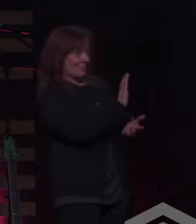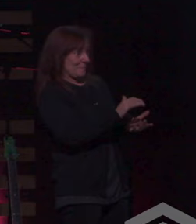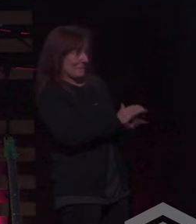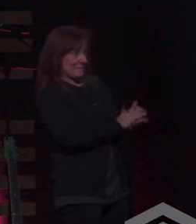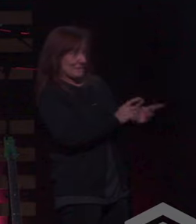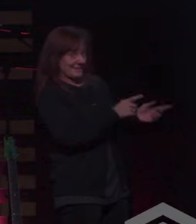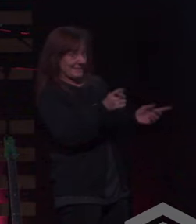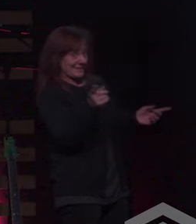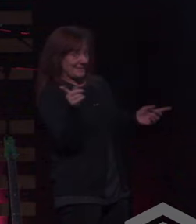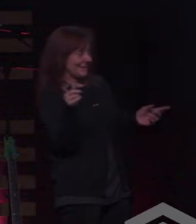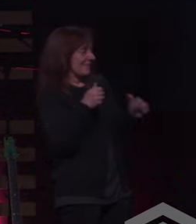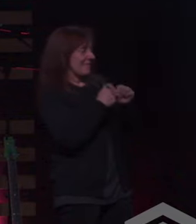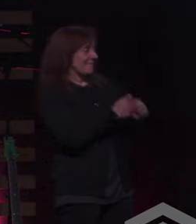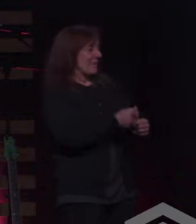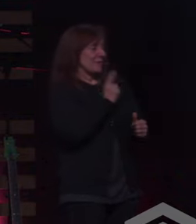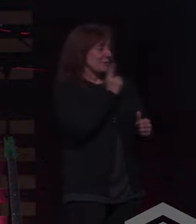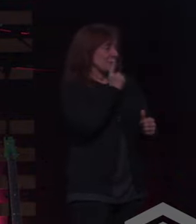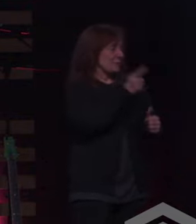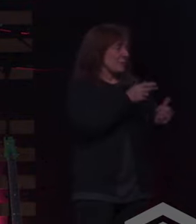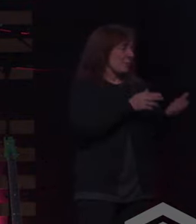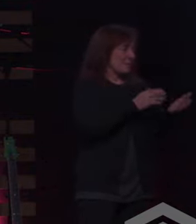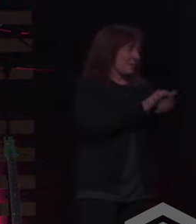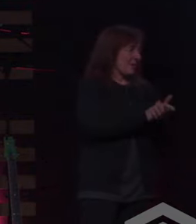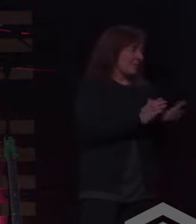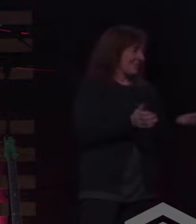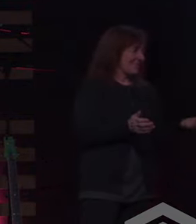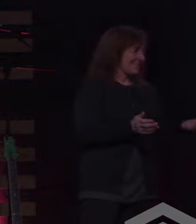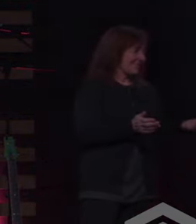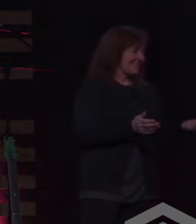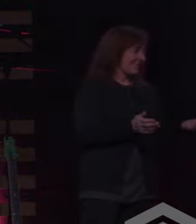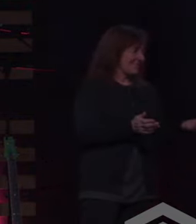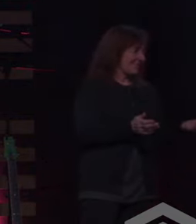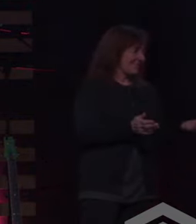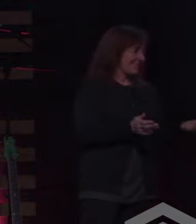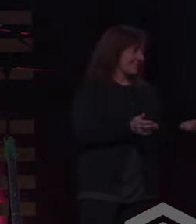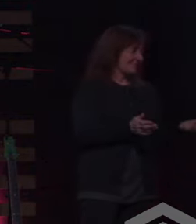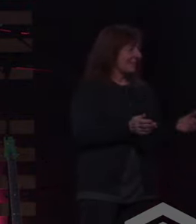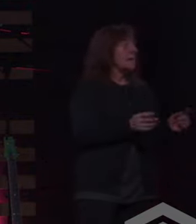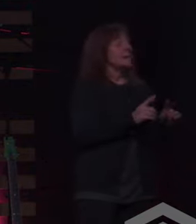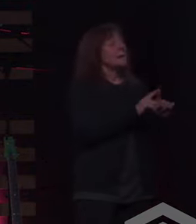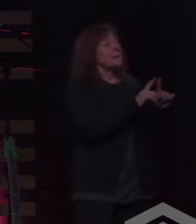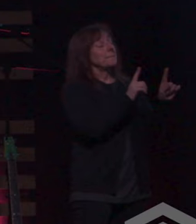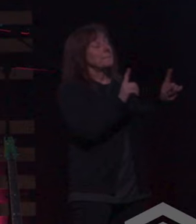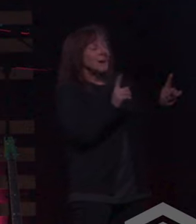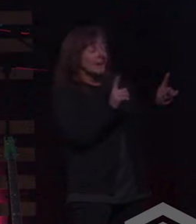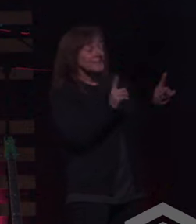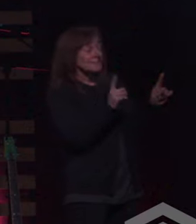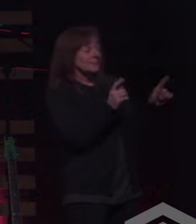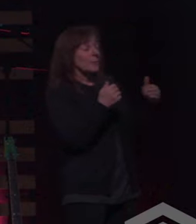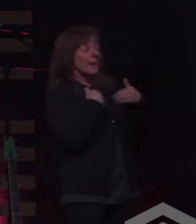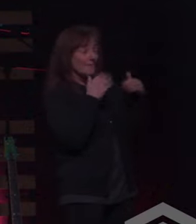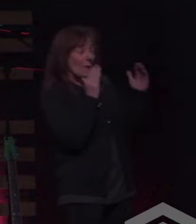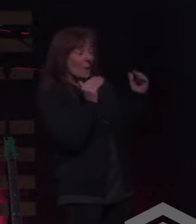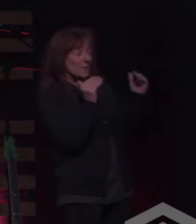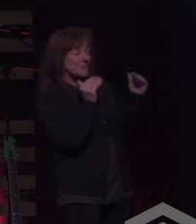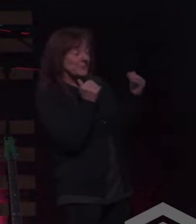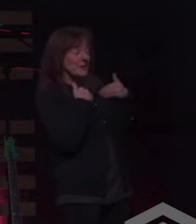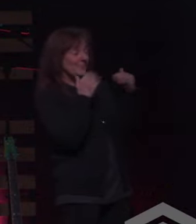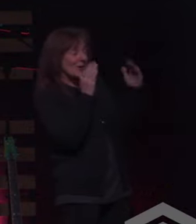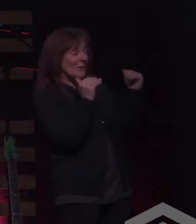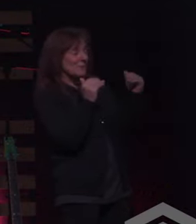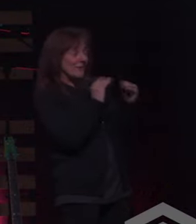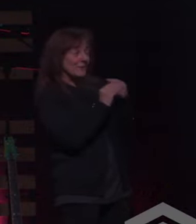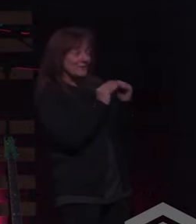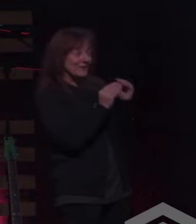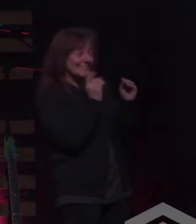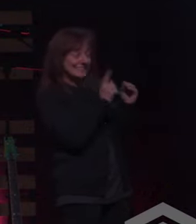you're not living true marriage. Let me just tell you this right now. But there is hope. There is a fix for